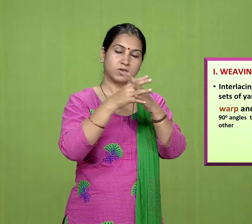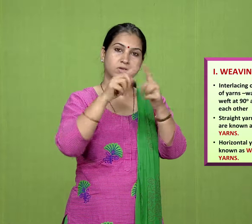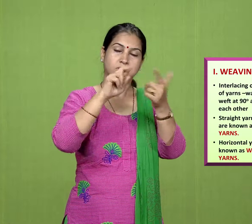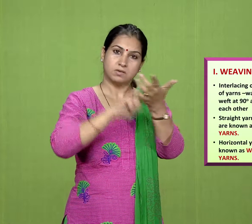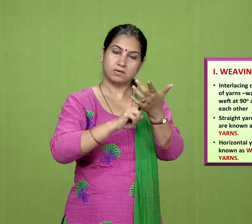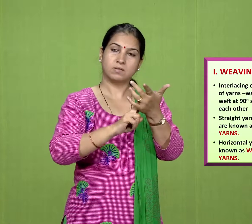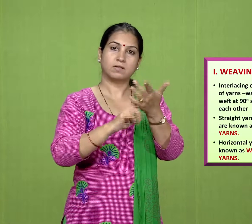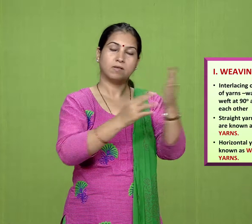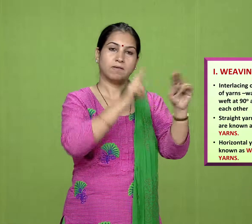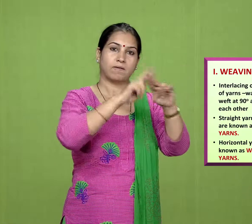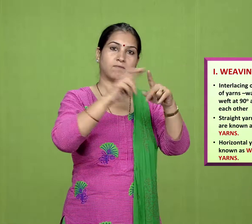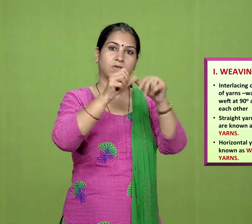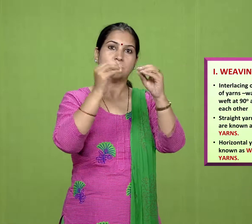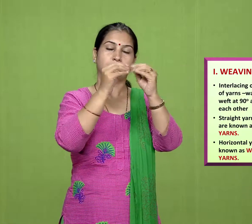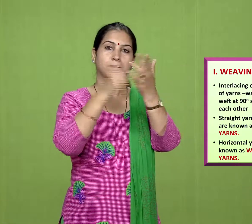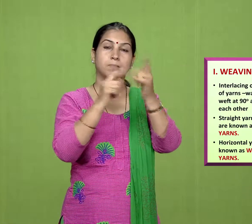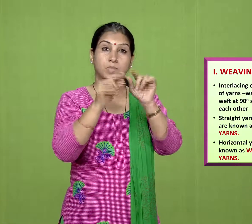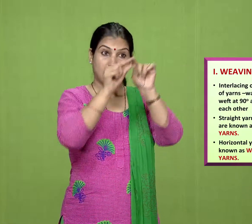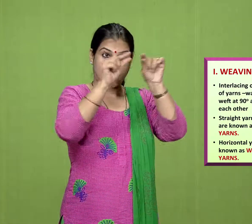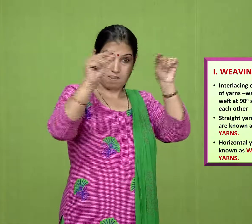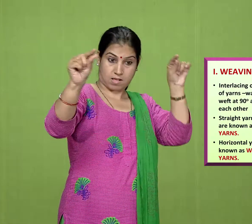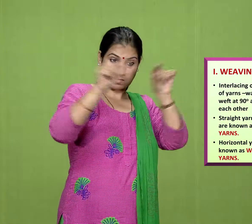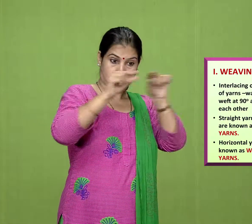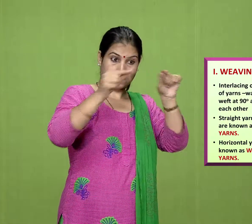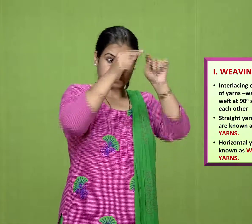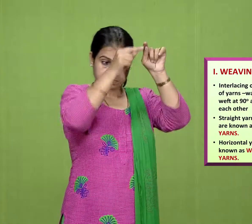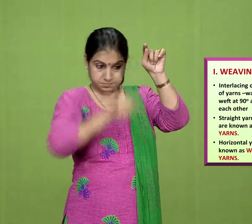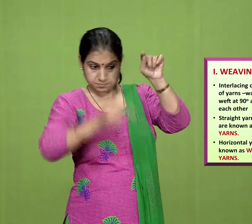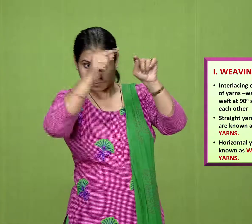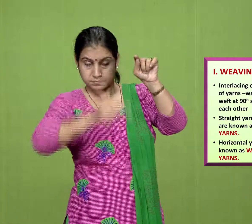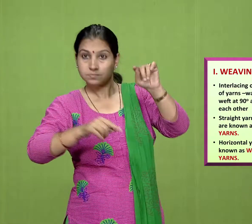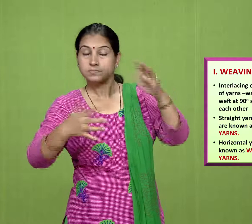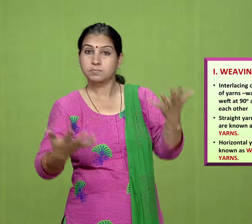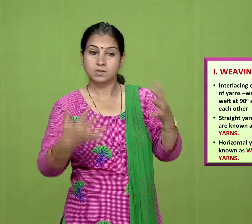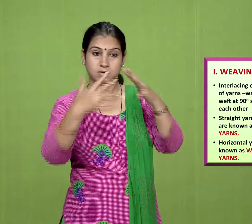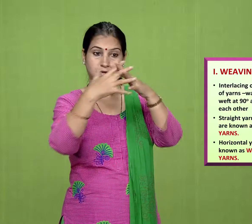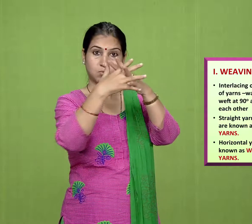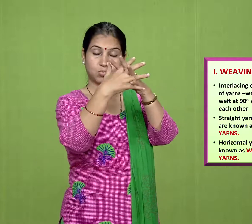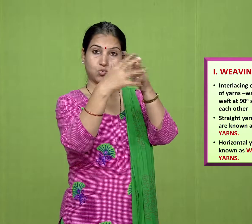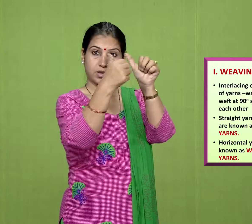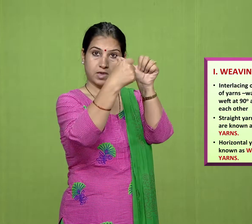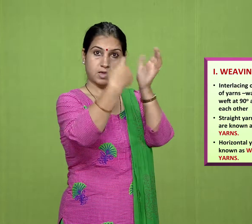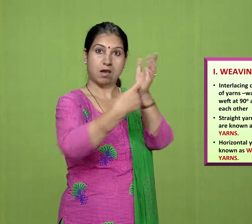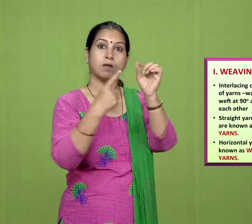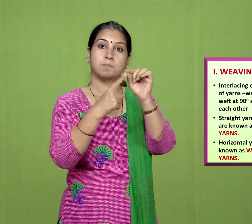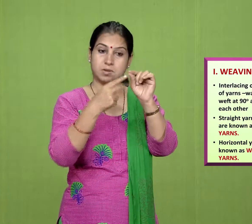The yarns running lengthwise are called as warp yarns,